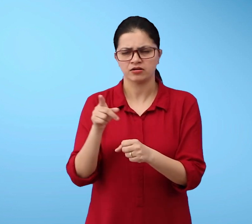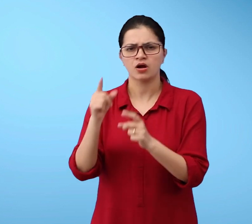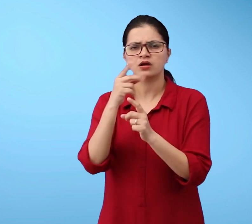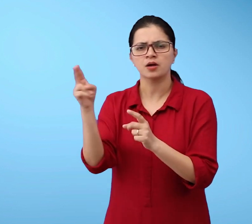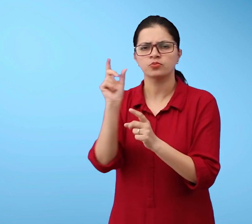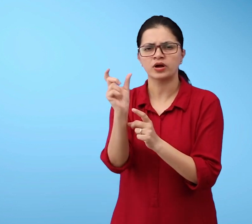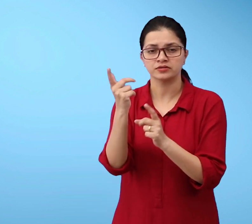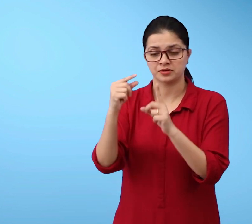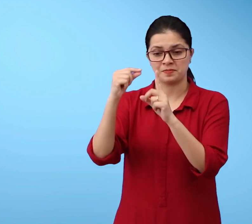Panini,